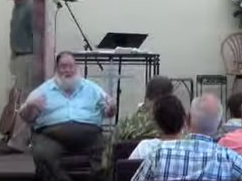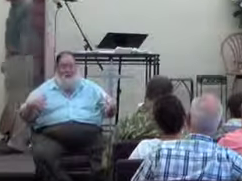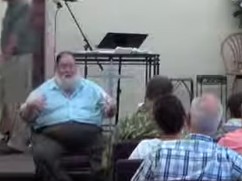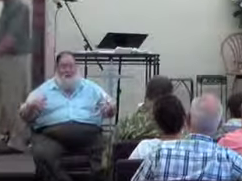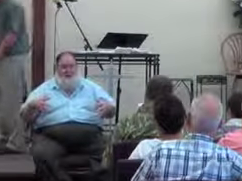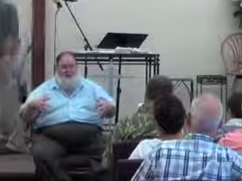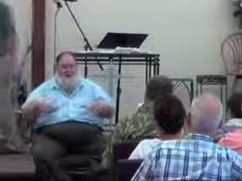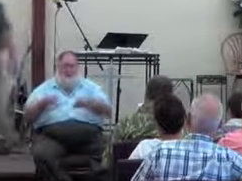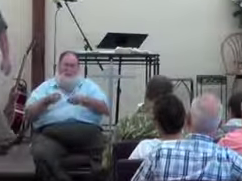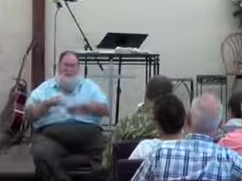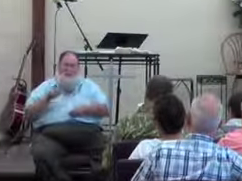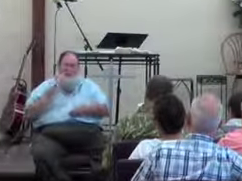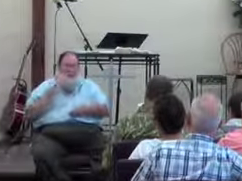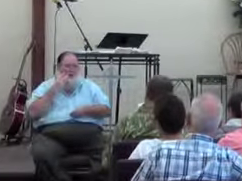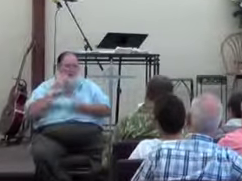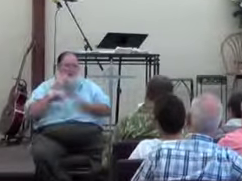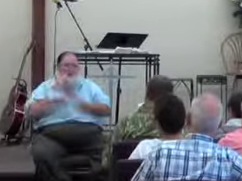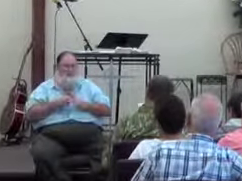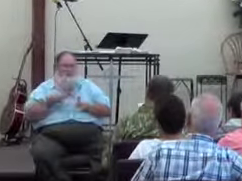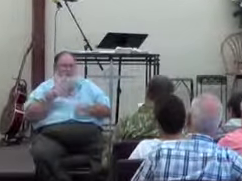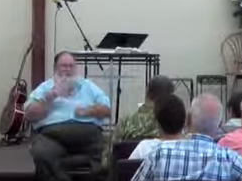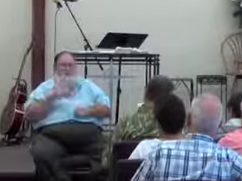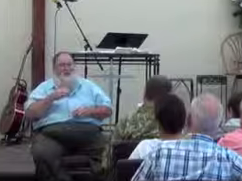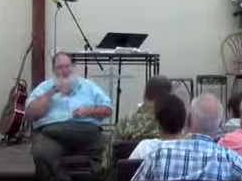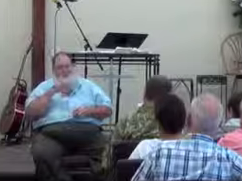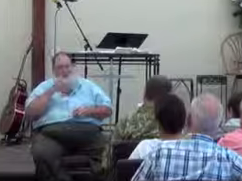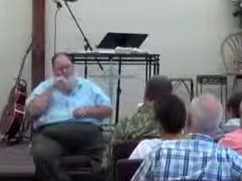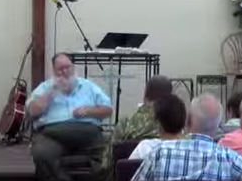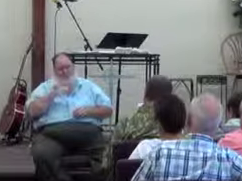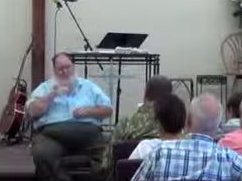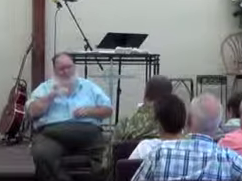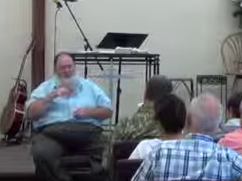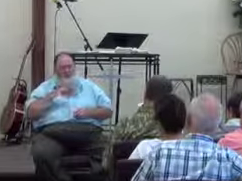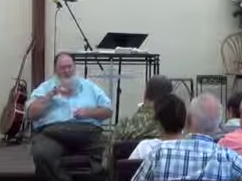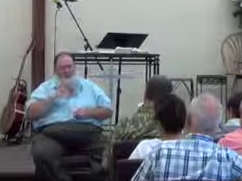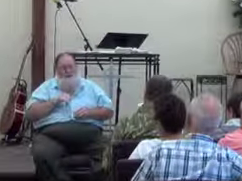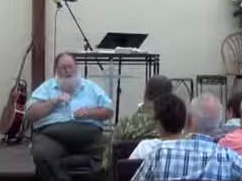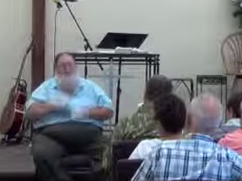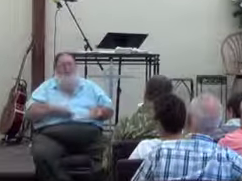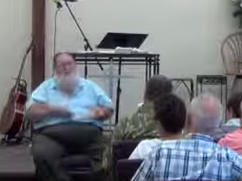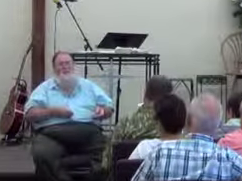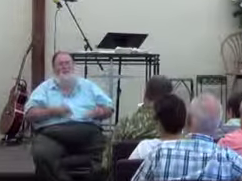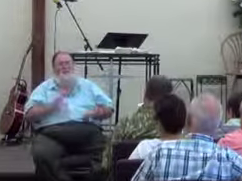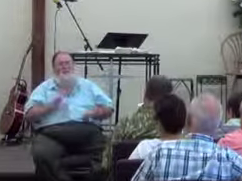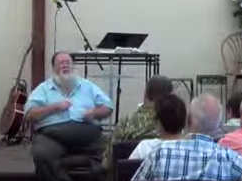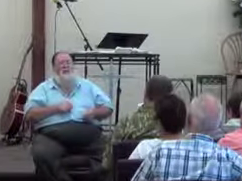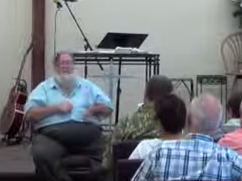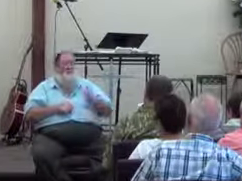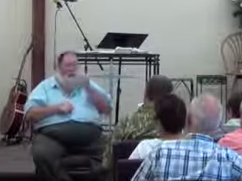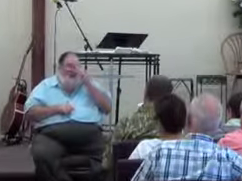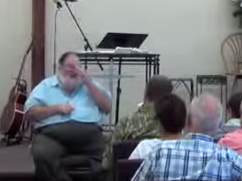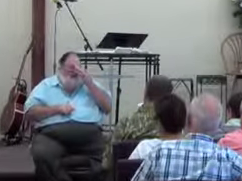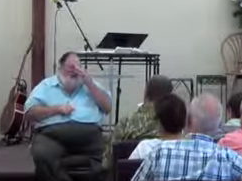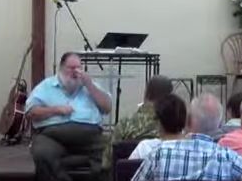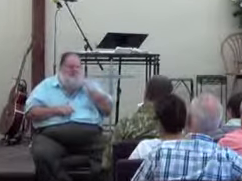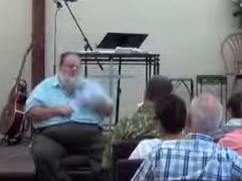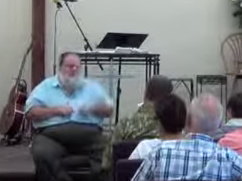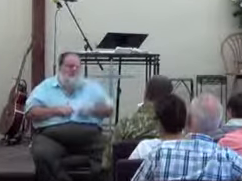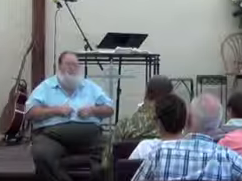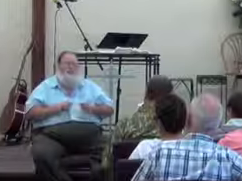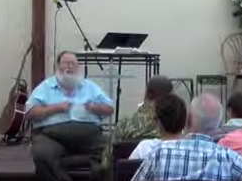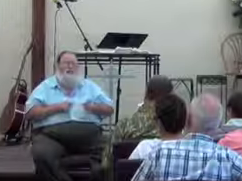So he told some servants, he said, go down and grab the goblets from that my